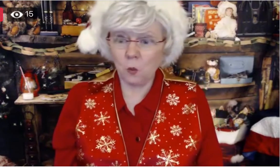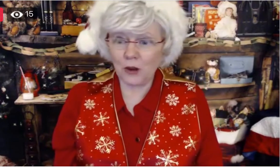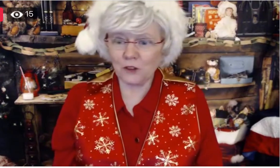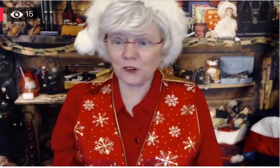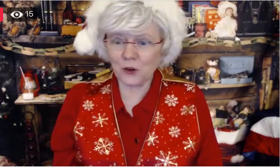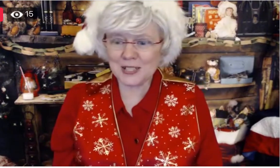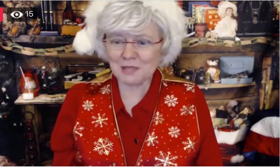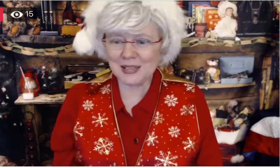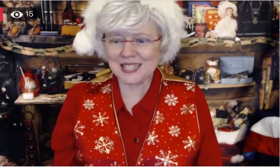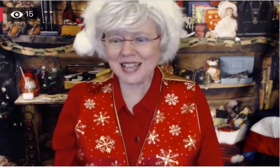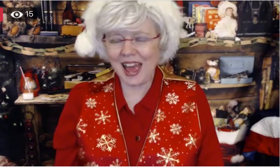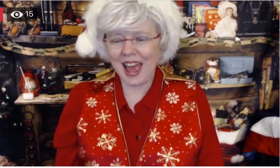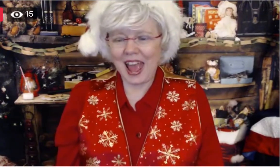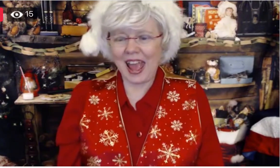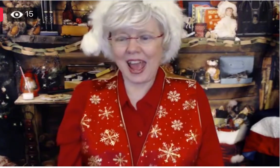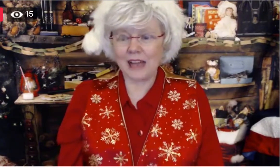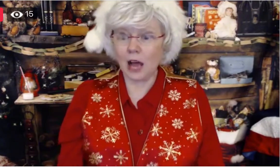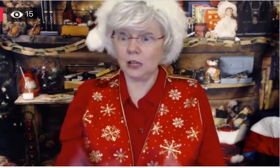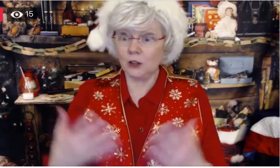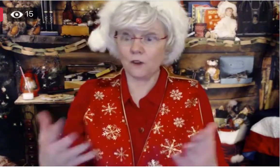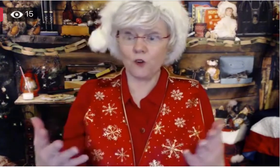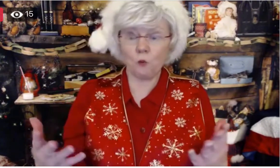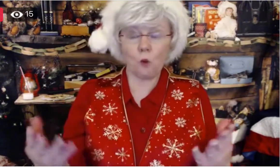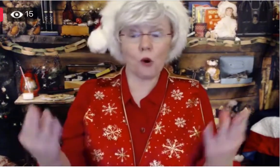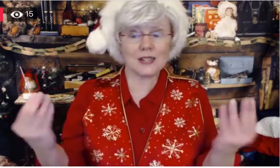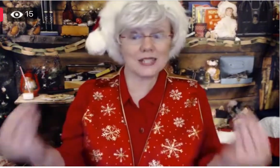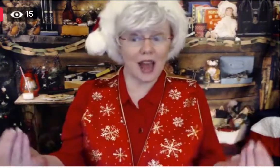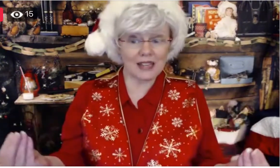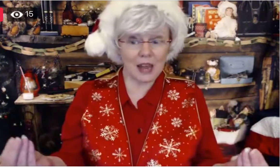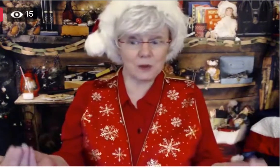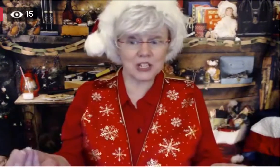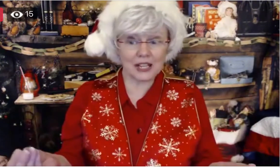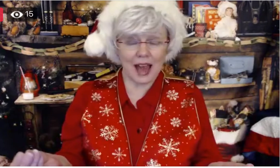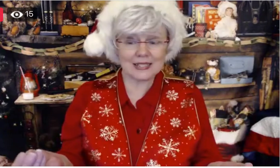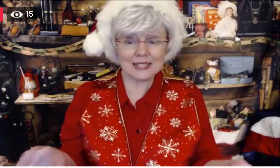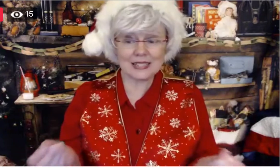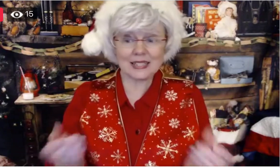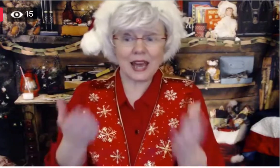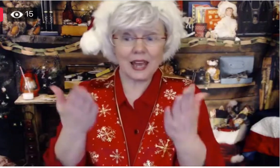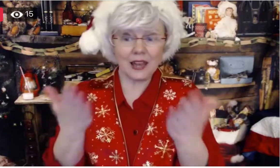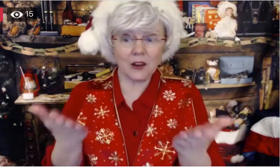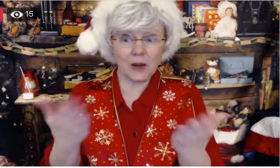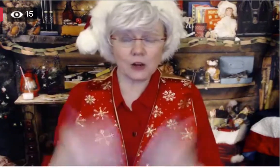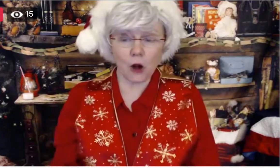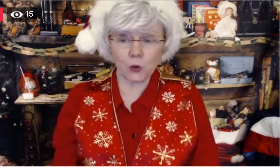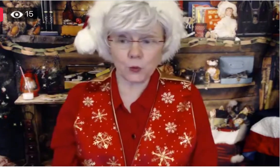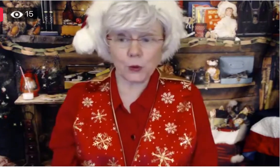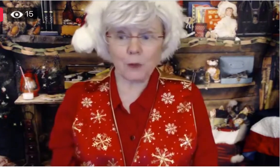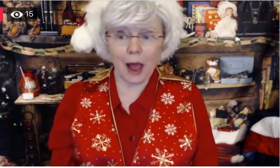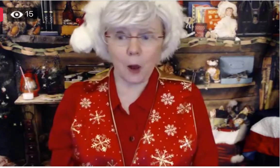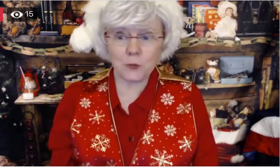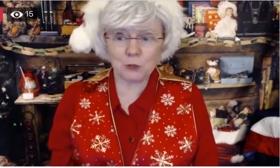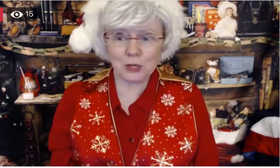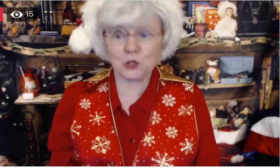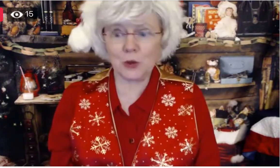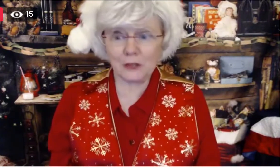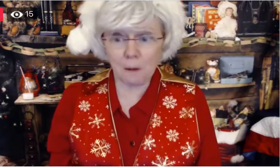wonderful Christmas, and look for more sign language classes here in our group. I hope to be doing them